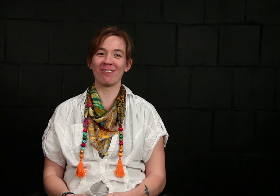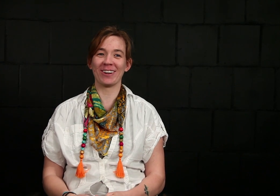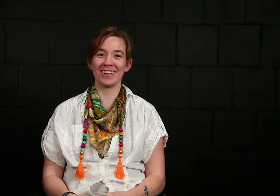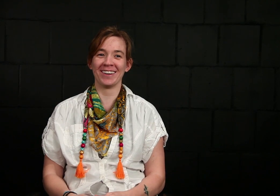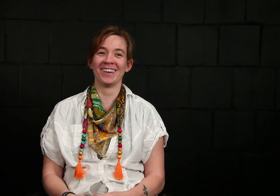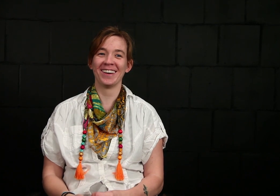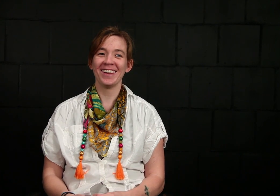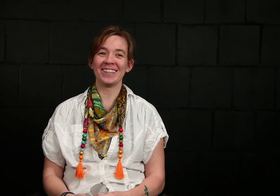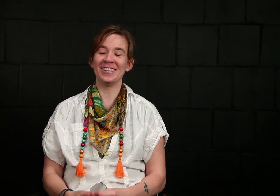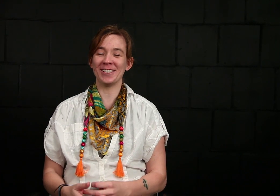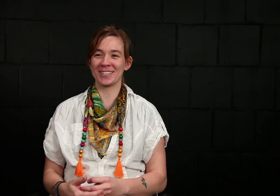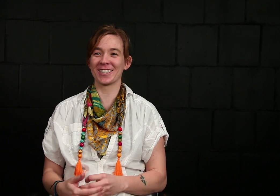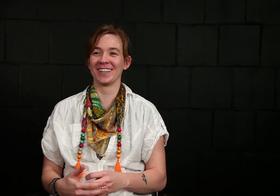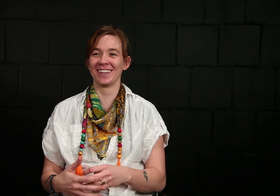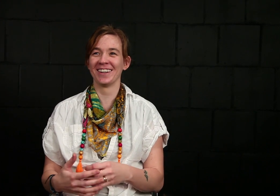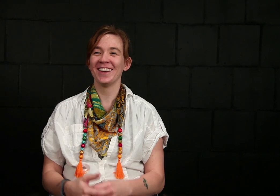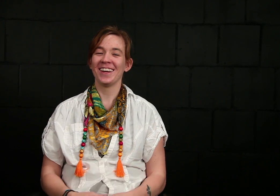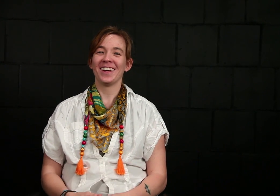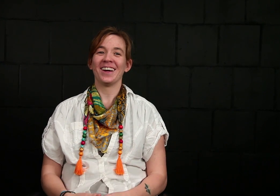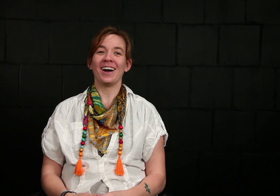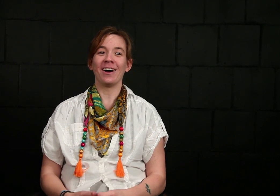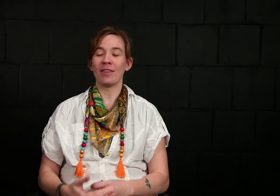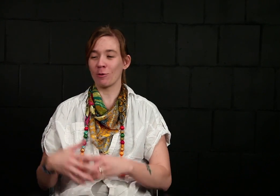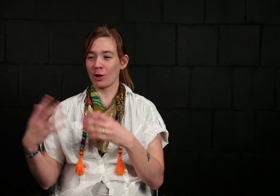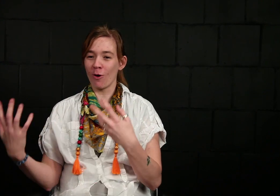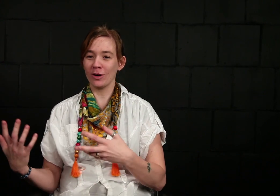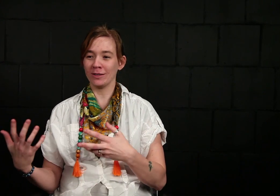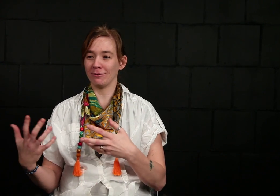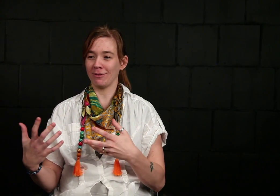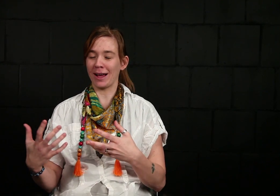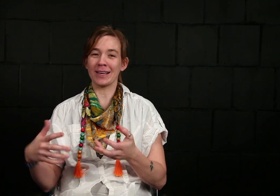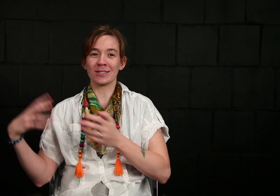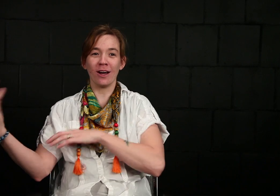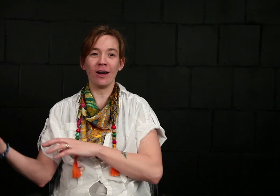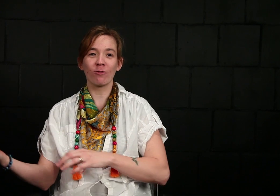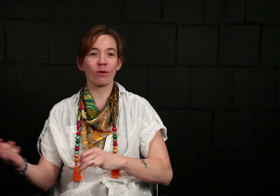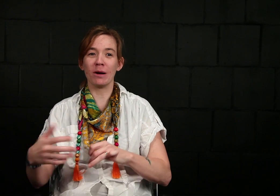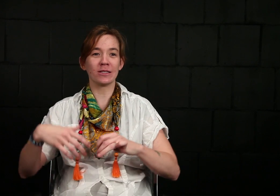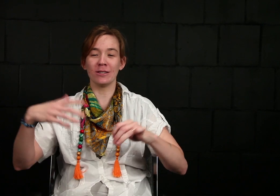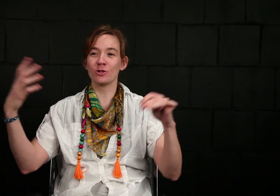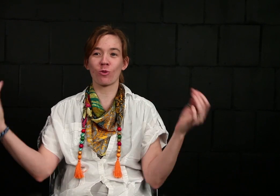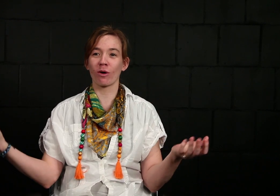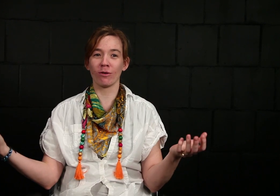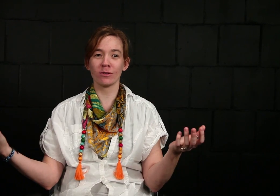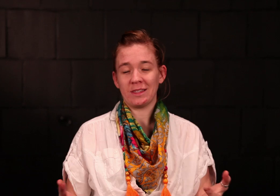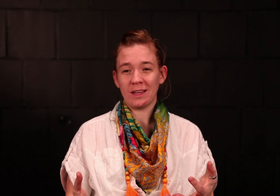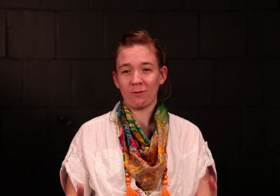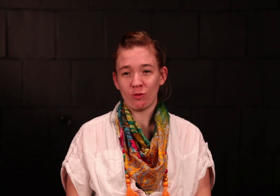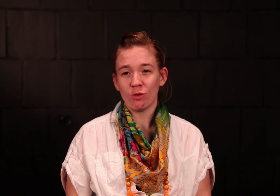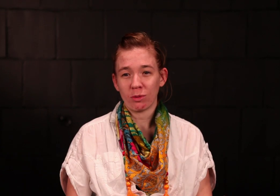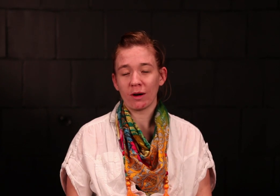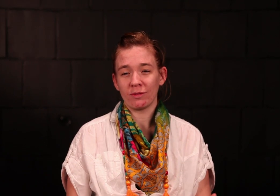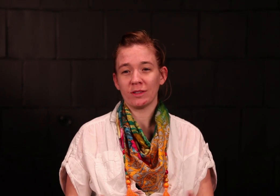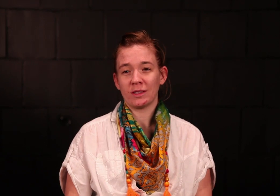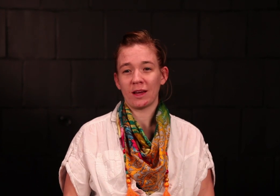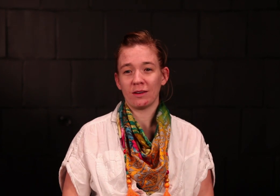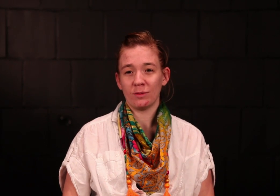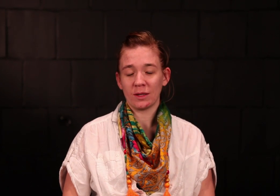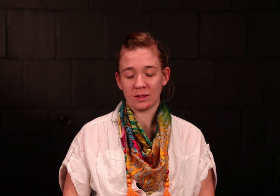favorite dish. They would go and I guess hunt for a bunch of these squirrels to get a full breakfast out of it, because